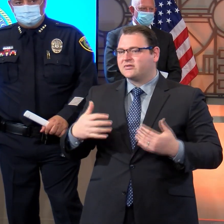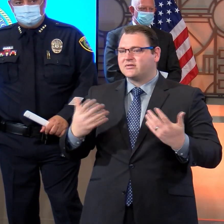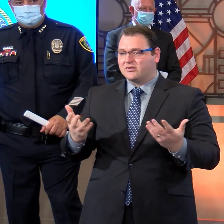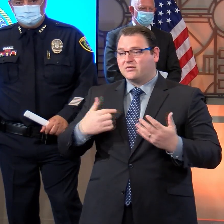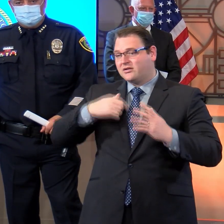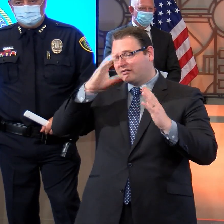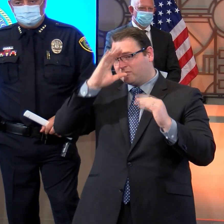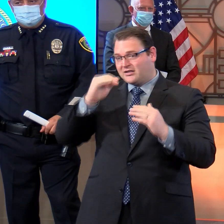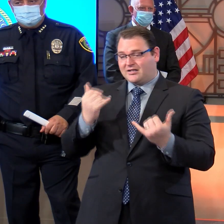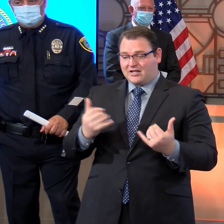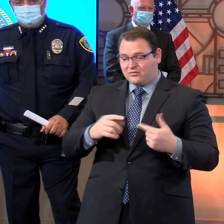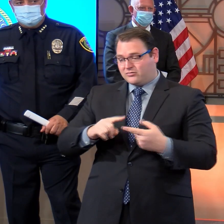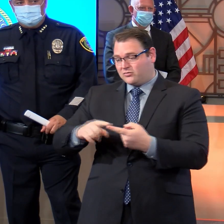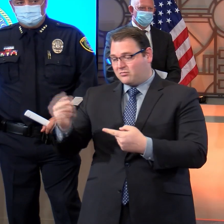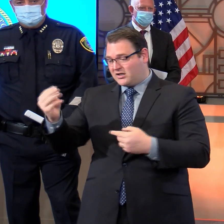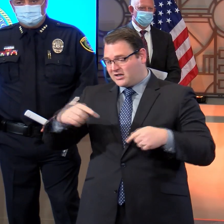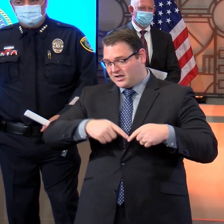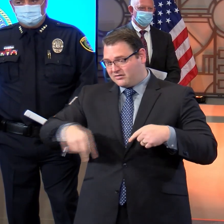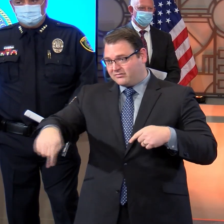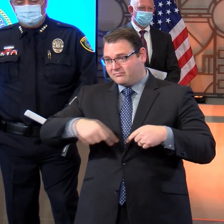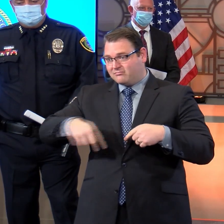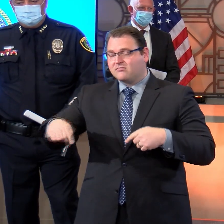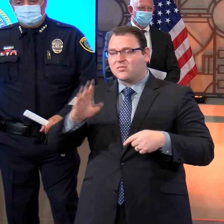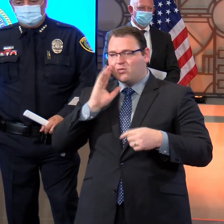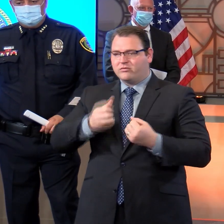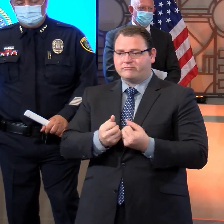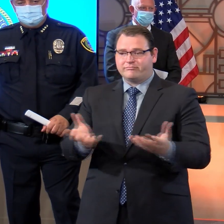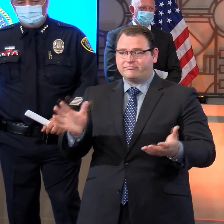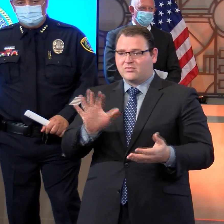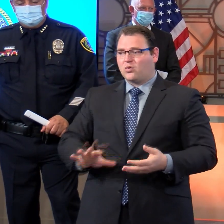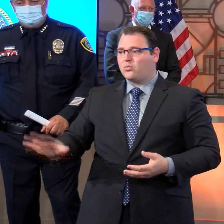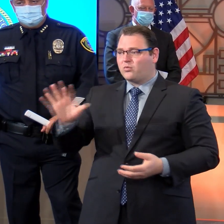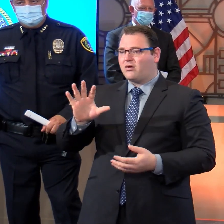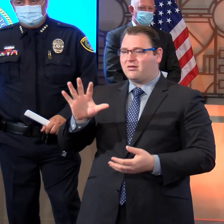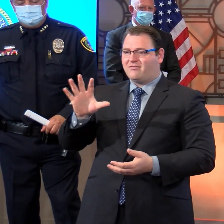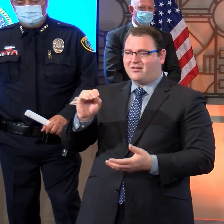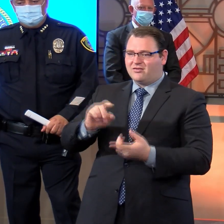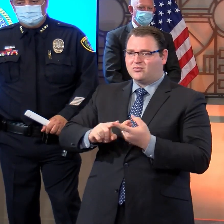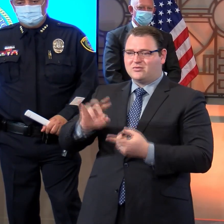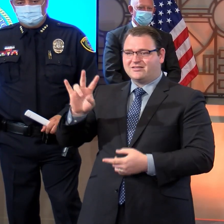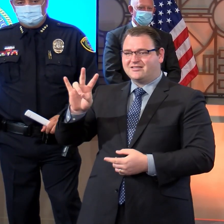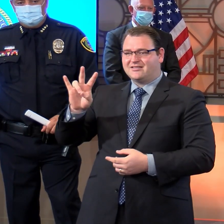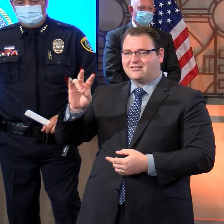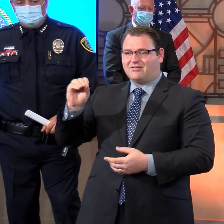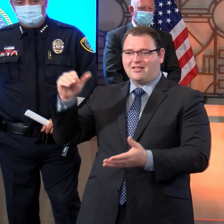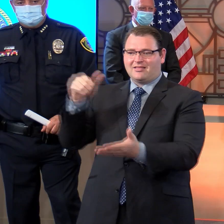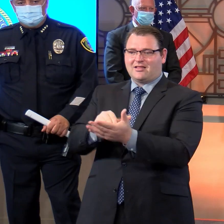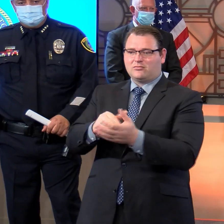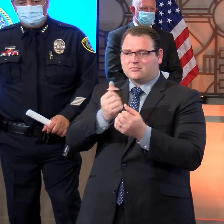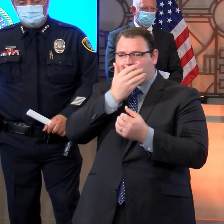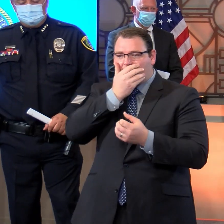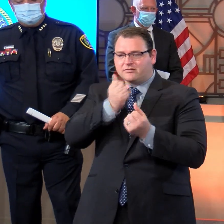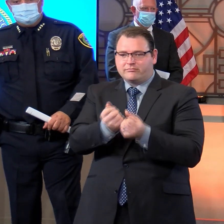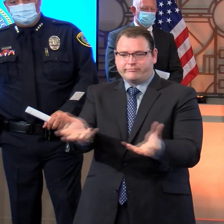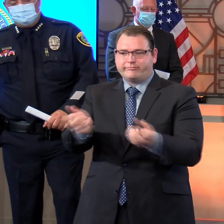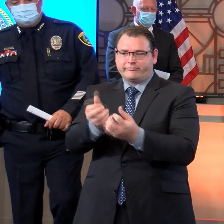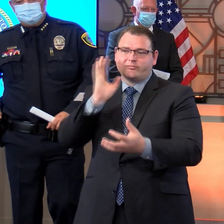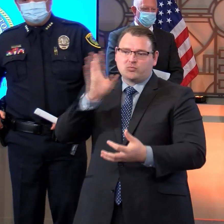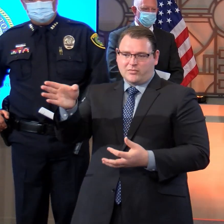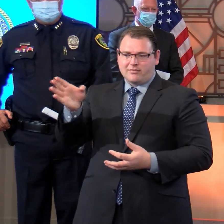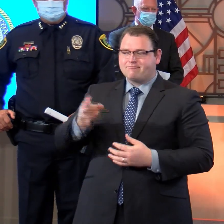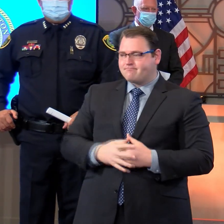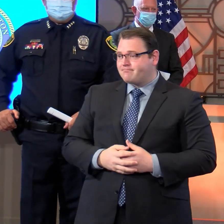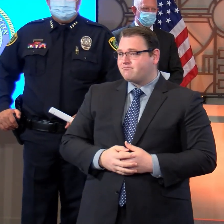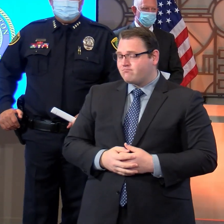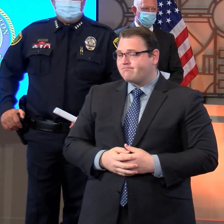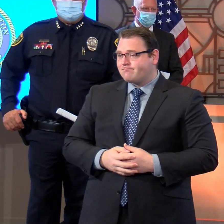and Monday, we'll probably be distributing anywhere between another 50 to 70,000 masks.